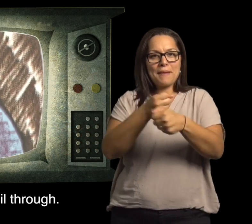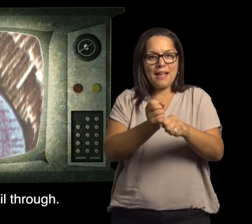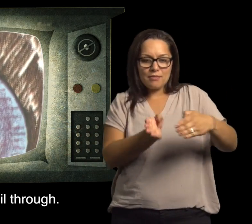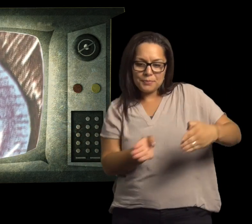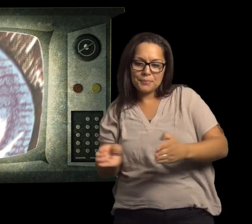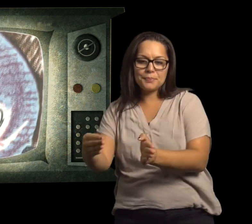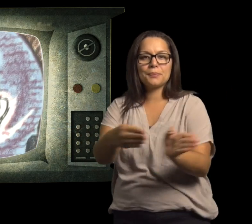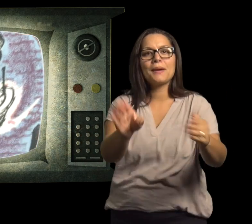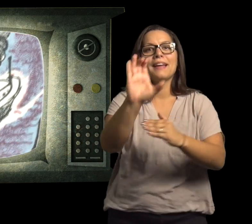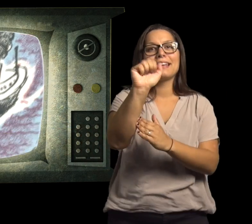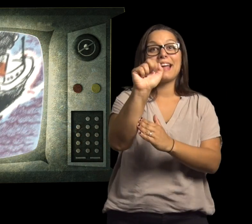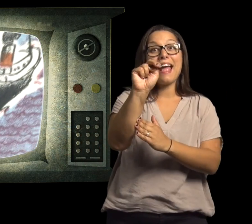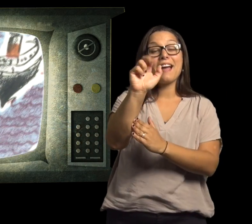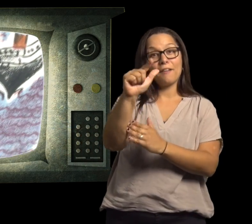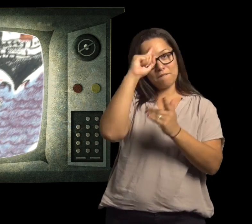through.